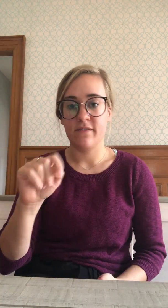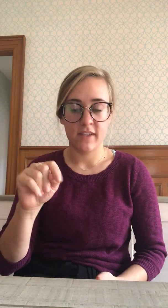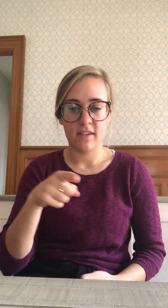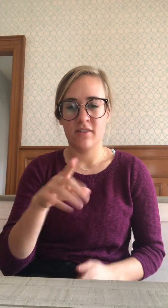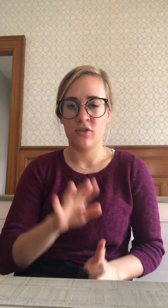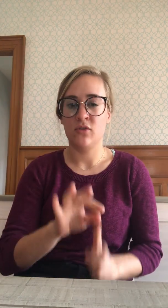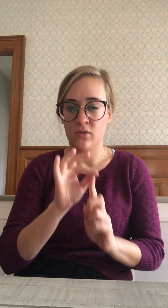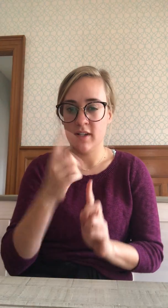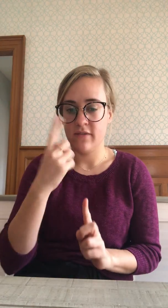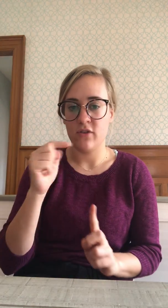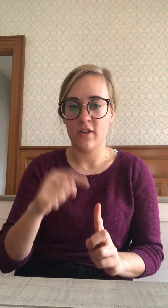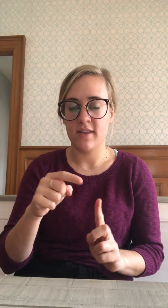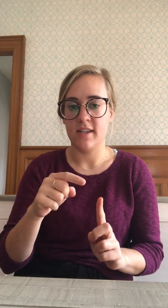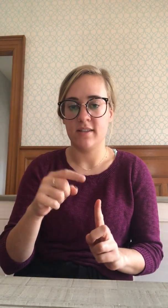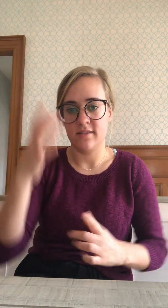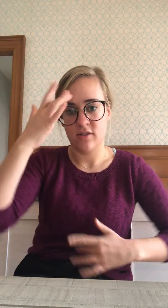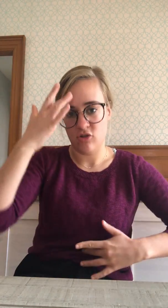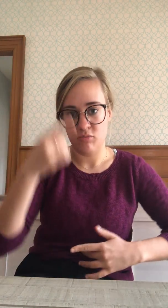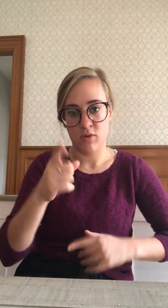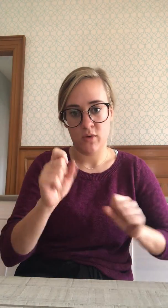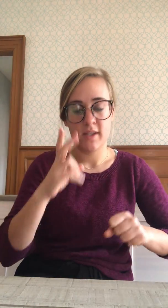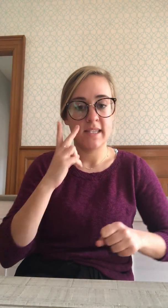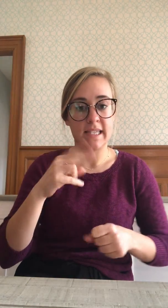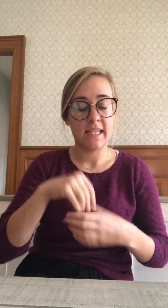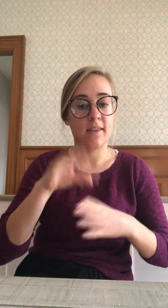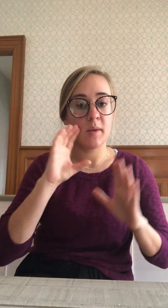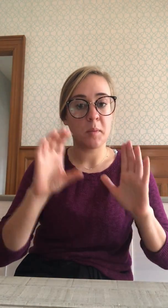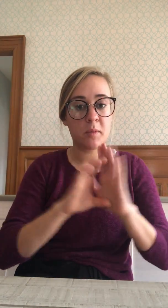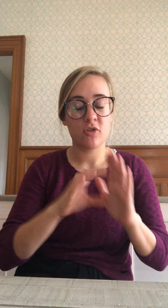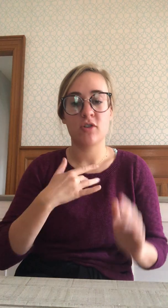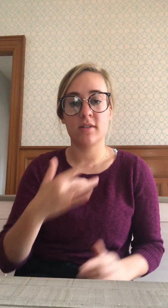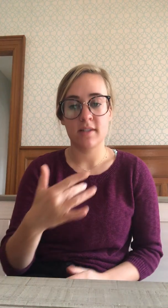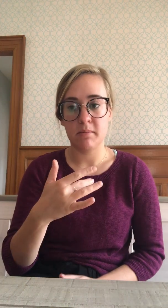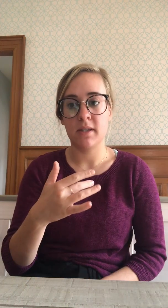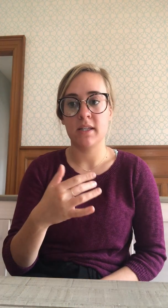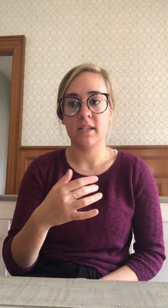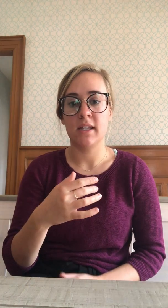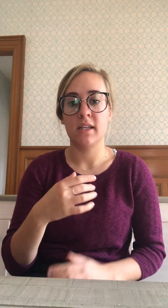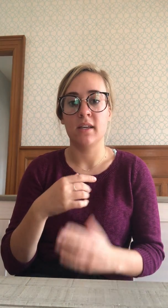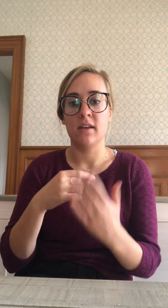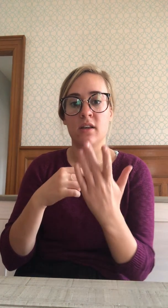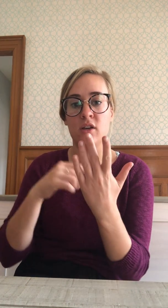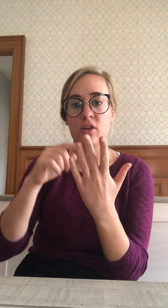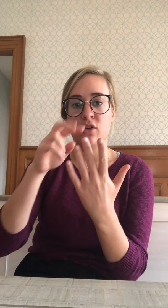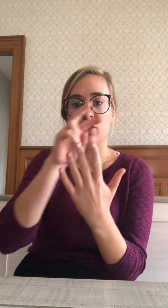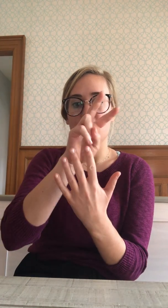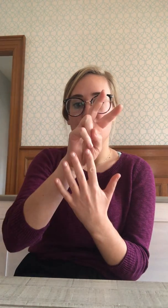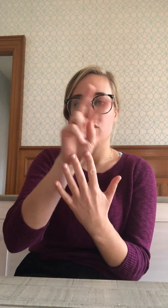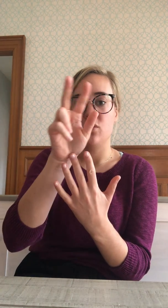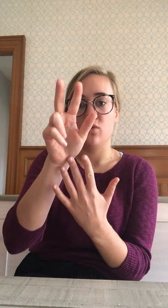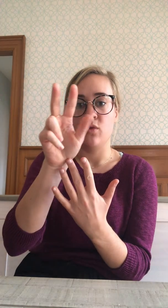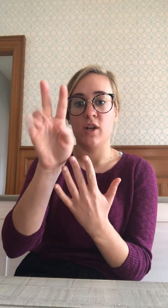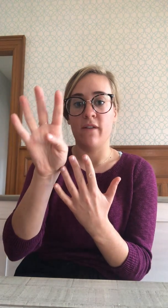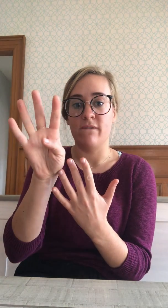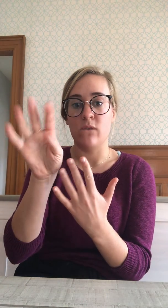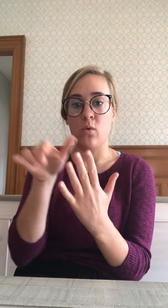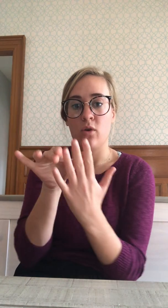syndrome. You'll see in the picture, it's most typically digits 2, 3, and 4, which are fused.